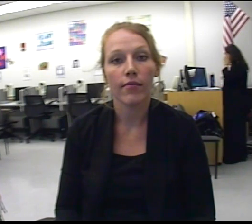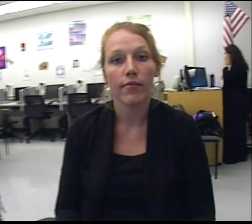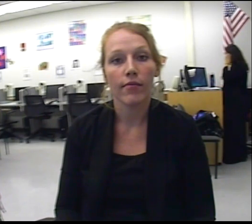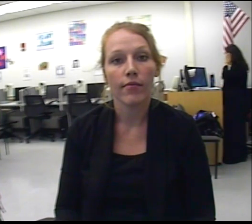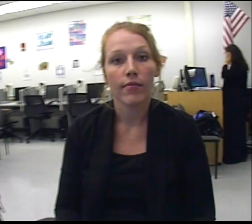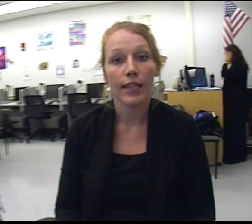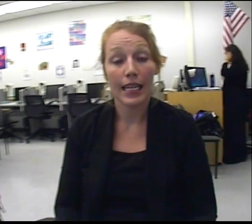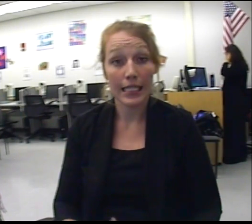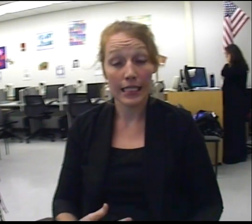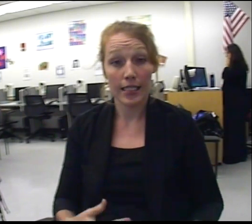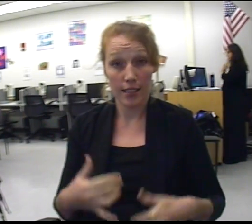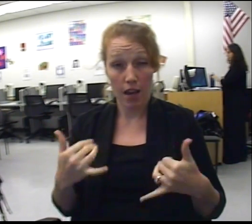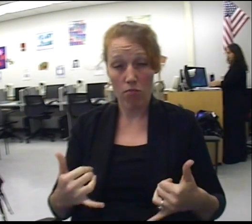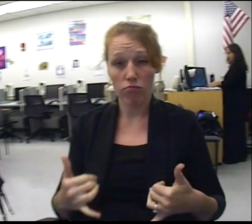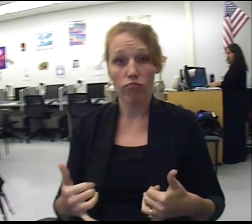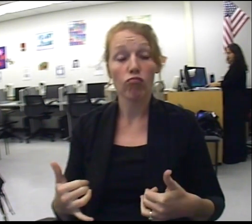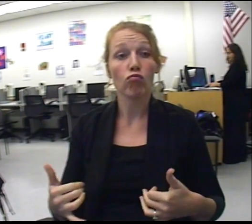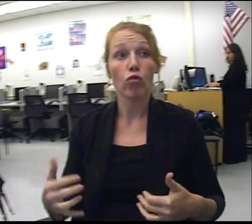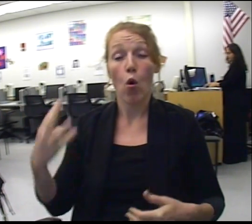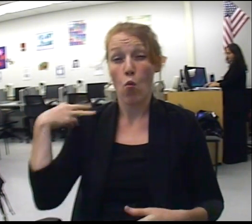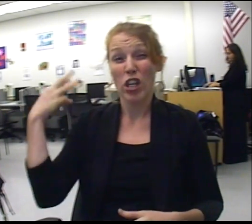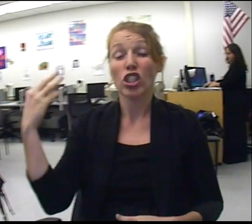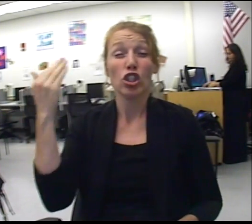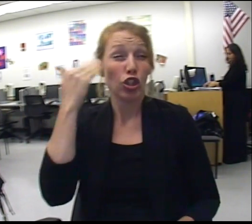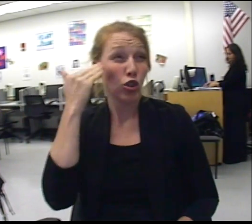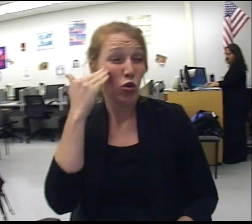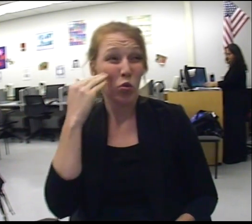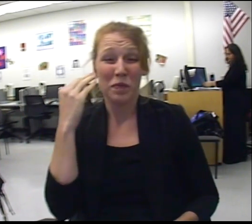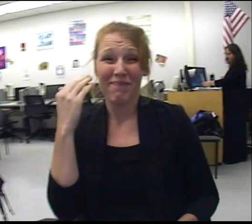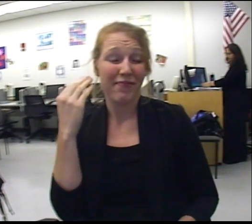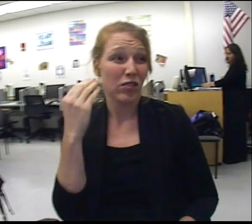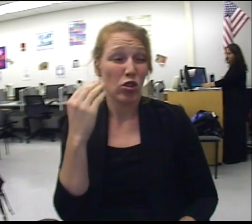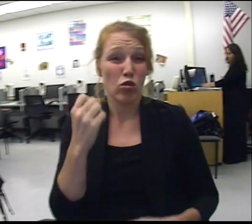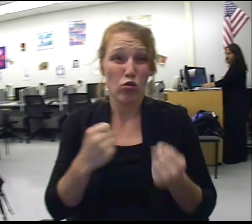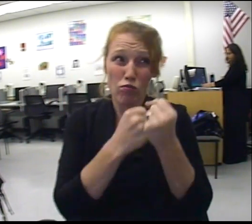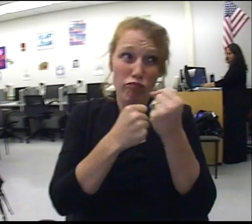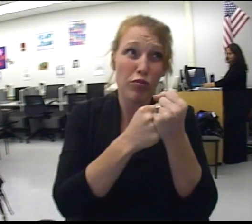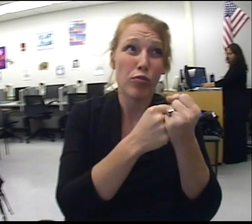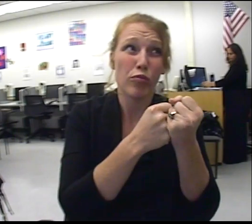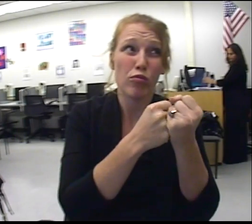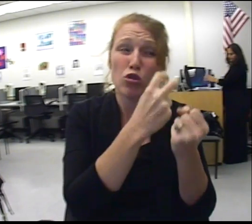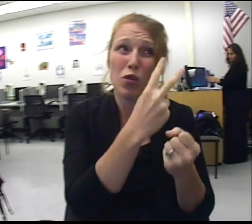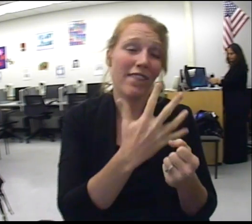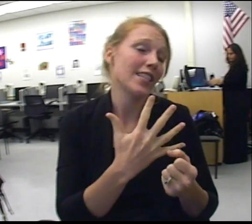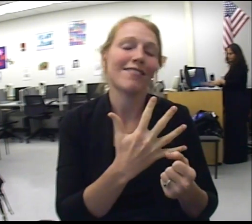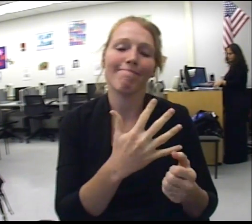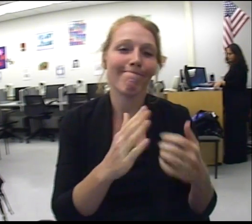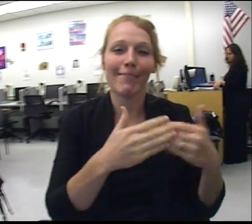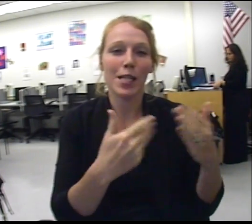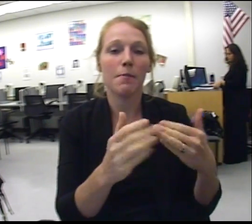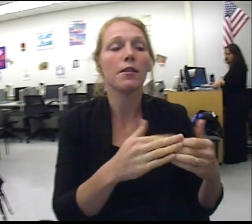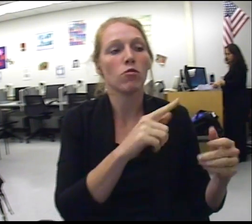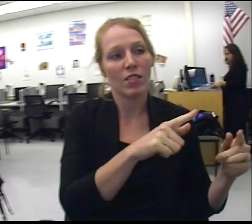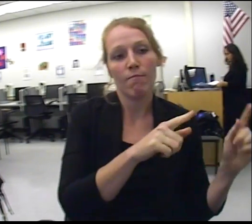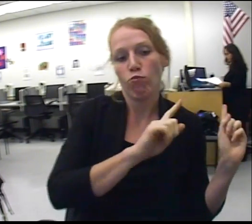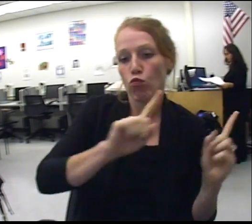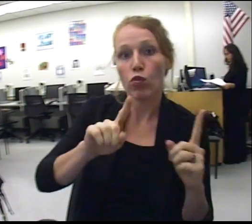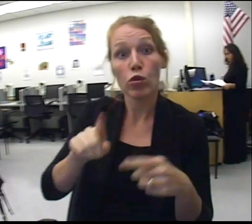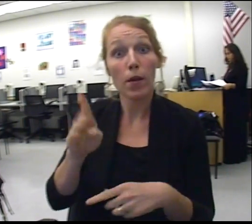Washington knew he only had 2/5 of the people behind him, he goes back to Boston. So Washington